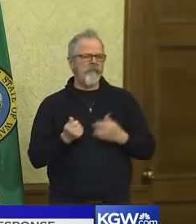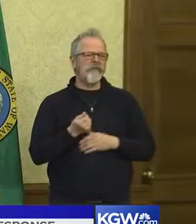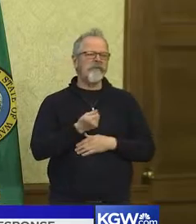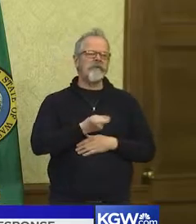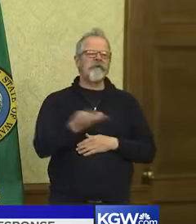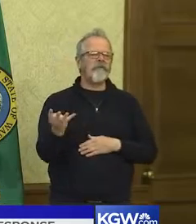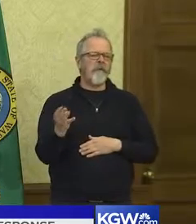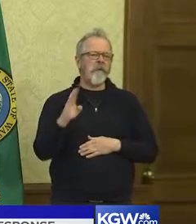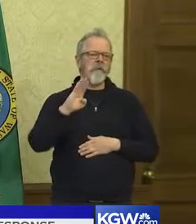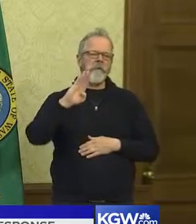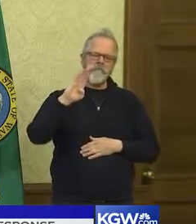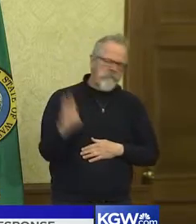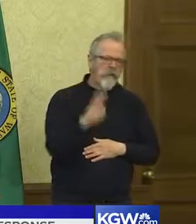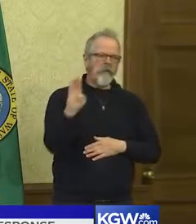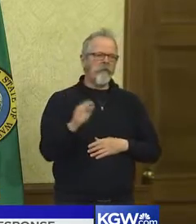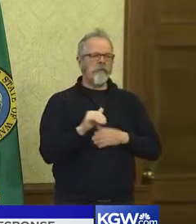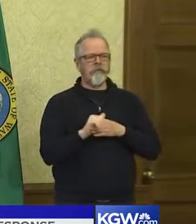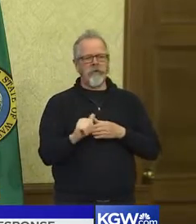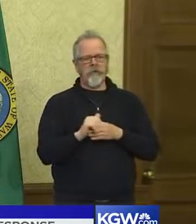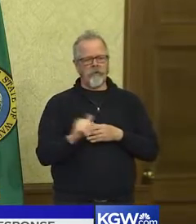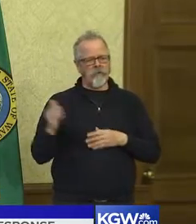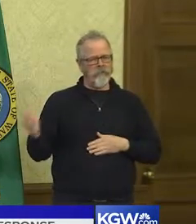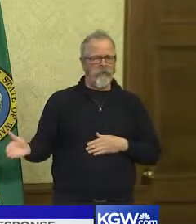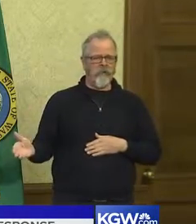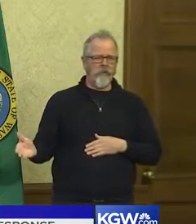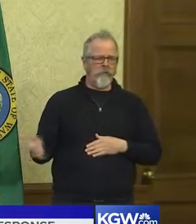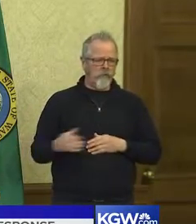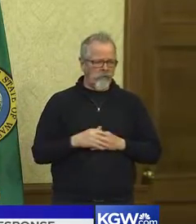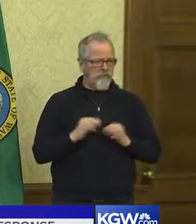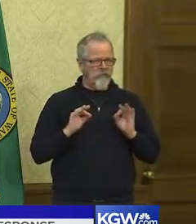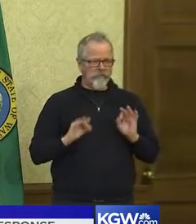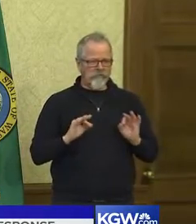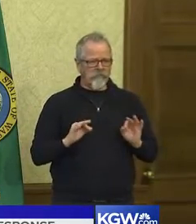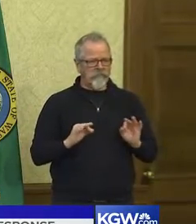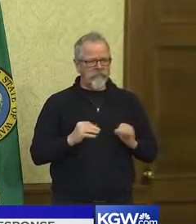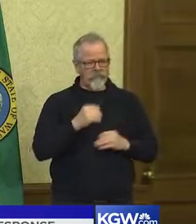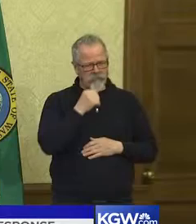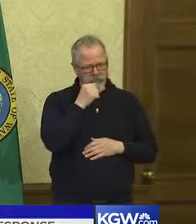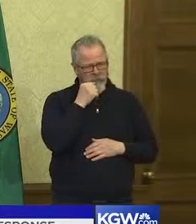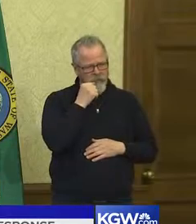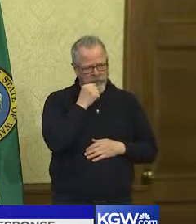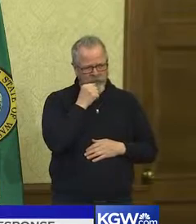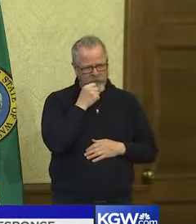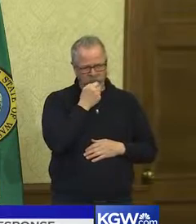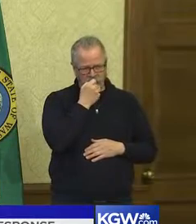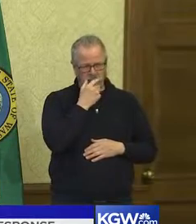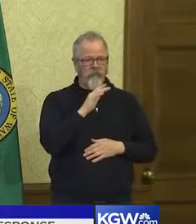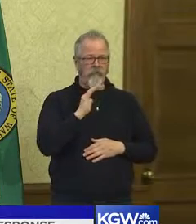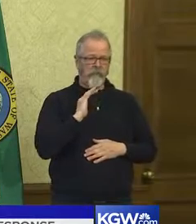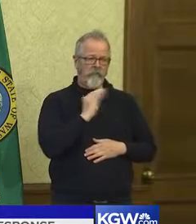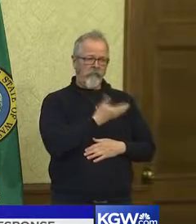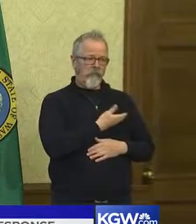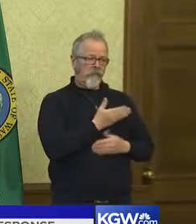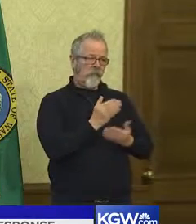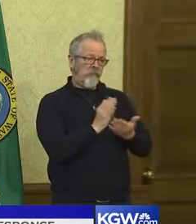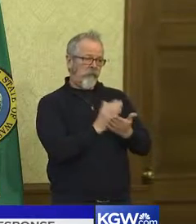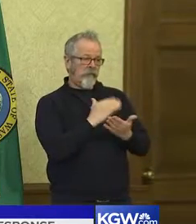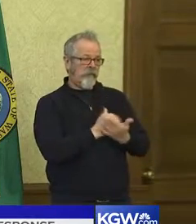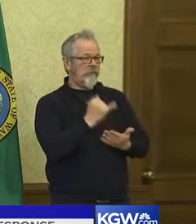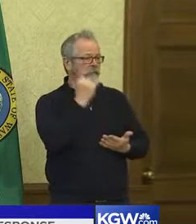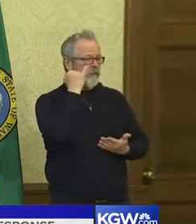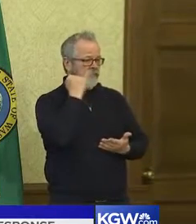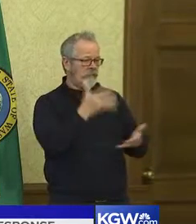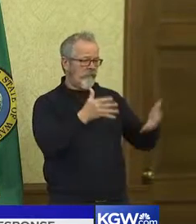till January without necessary changes in our budget, but that's only a possibility at the moment. As we get closer to the